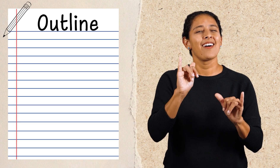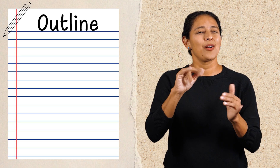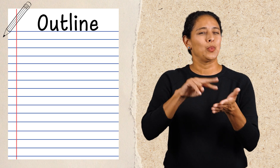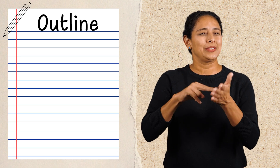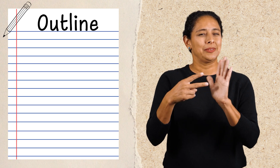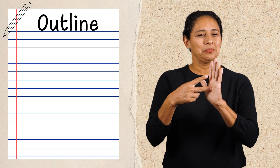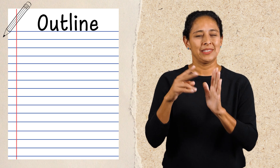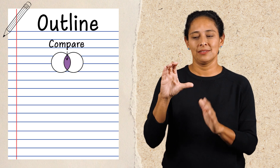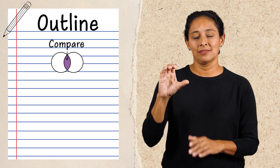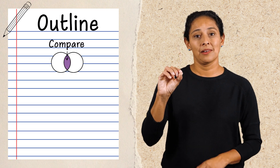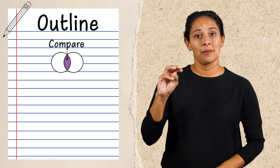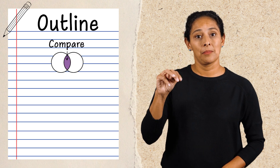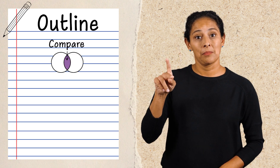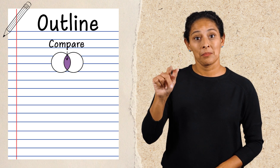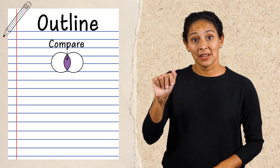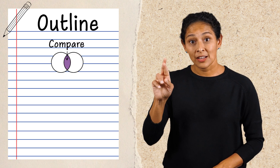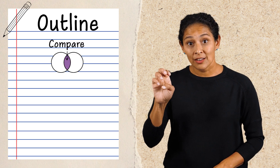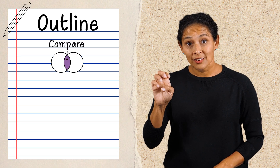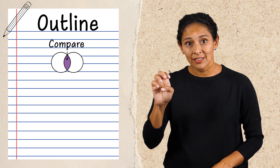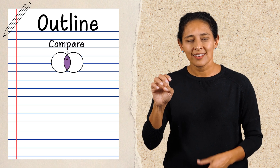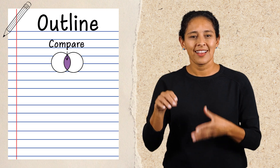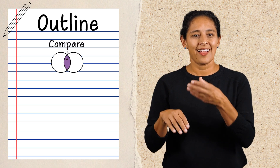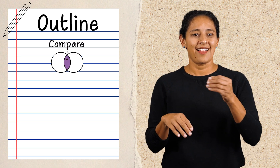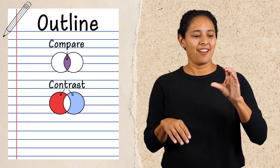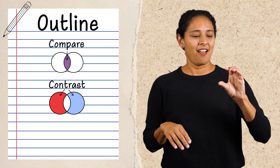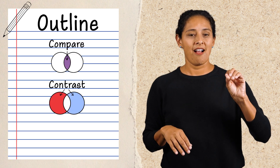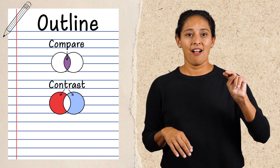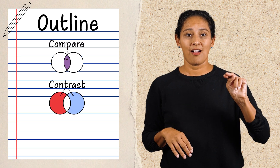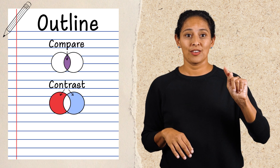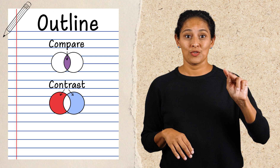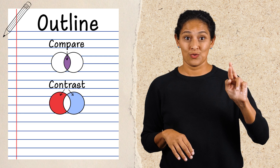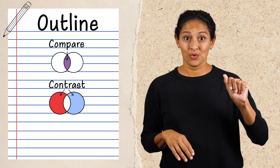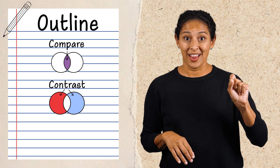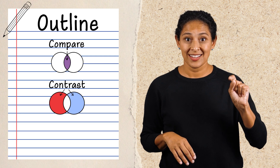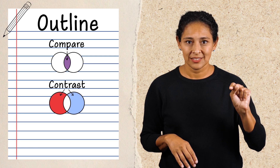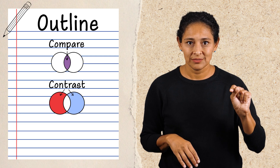Now that we know what compare and contrast means,